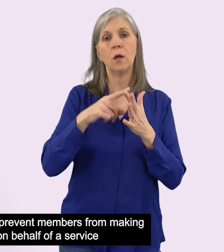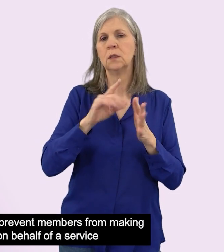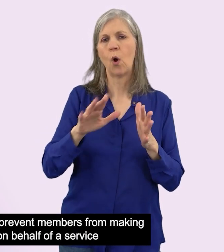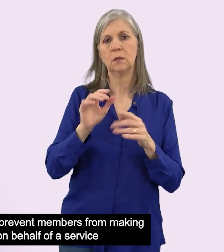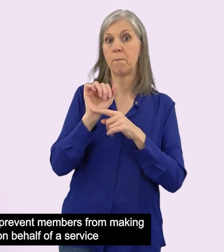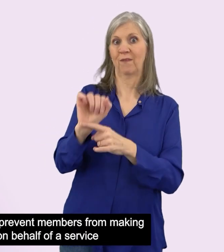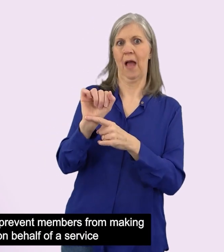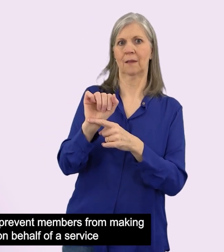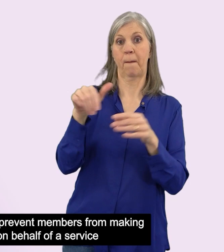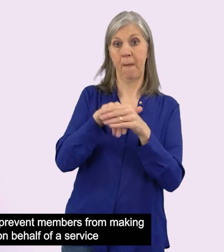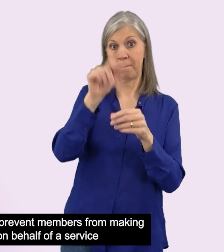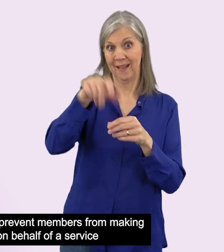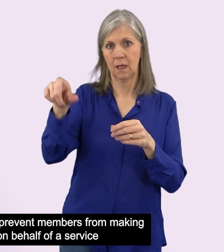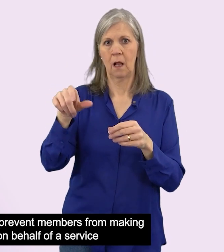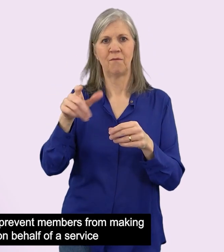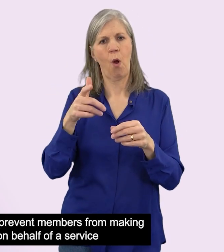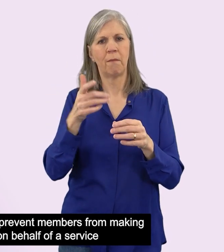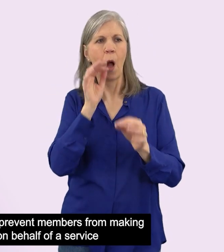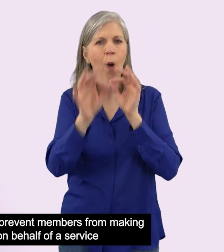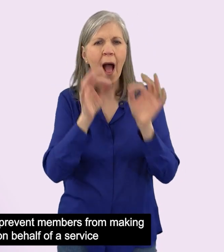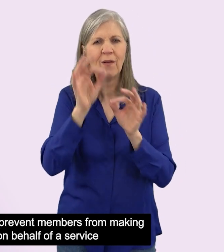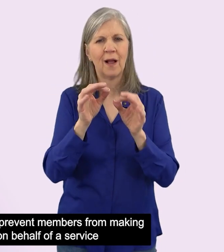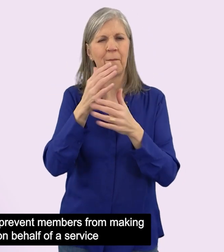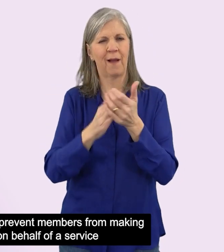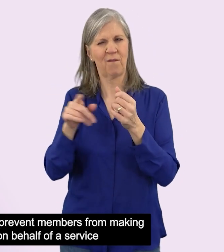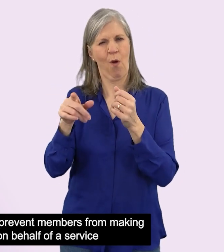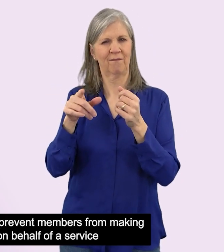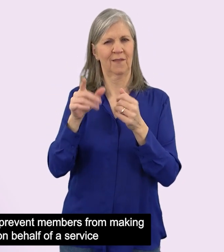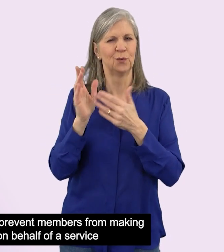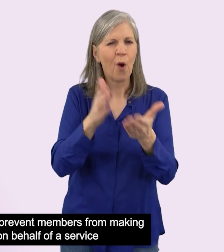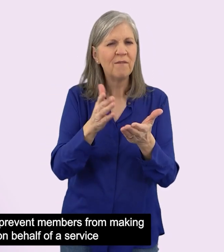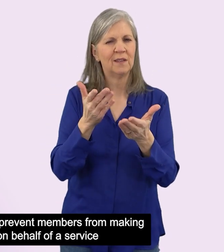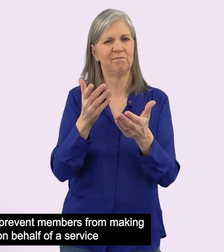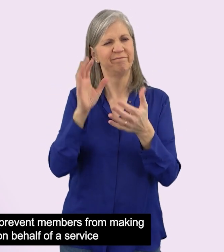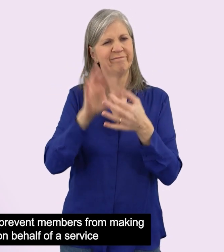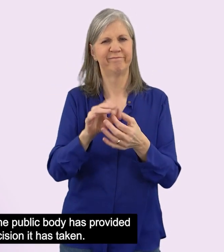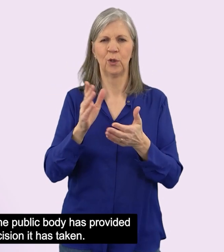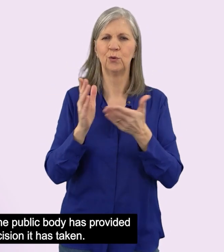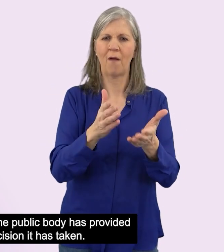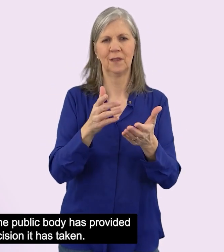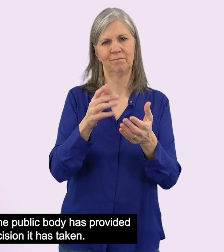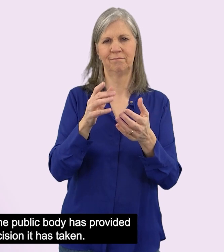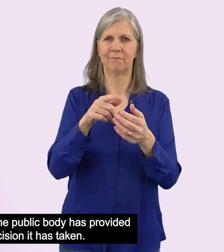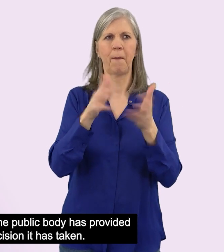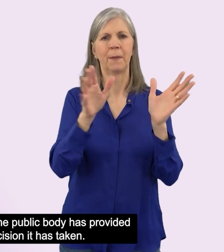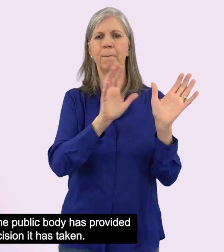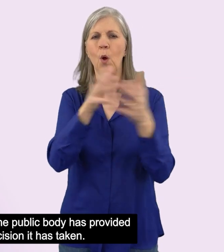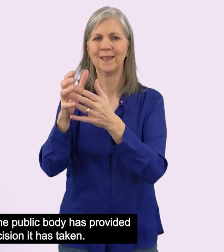The Code does not prevent members from making inquiries on behalf of a service about a service the public body has provided or a decision